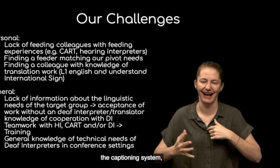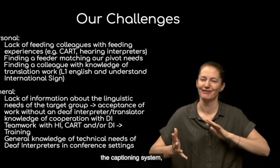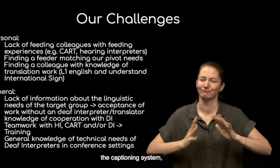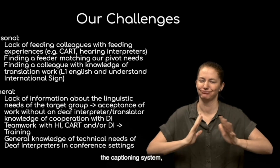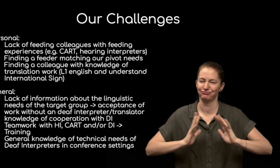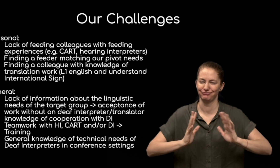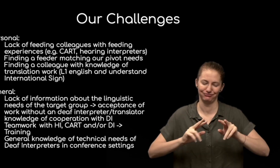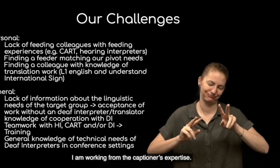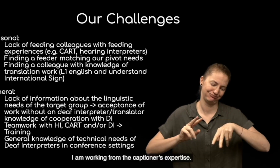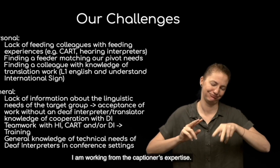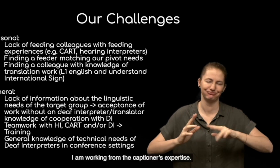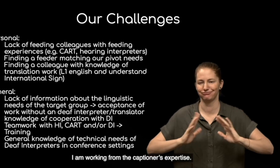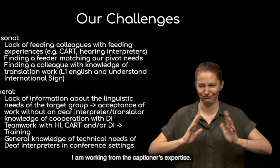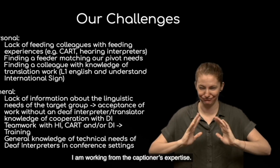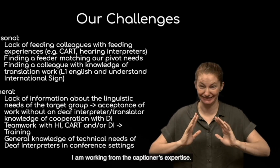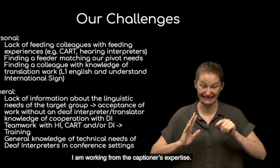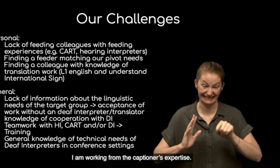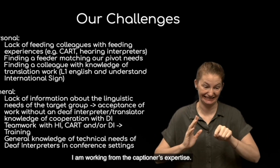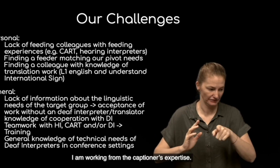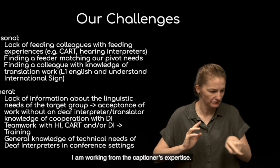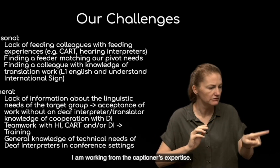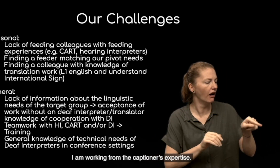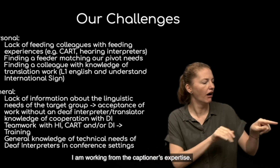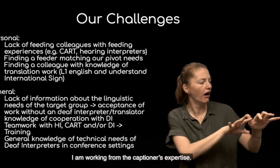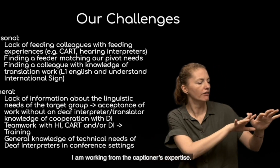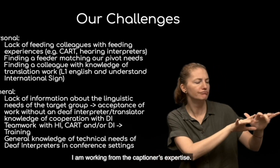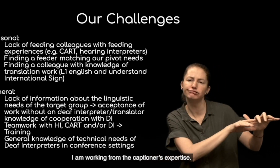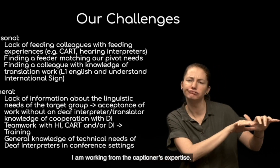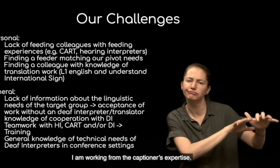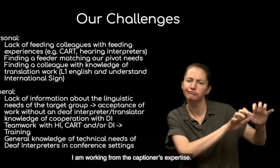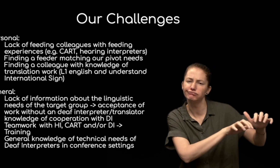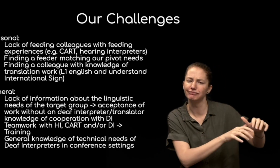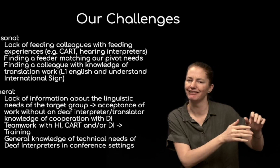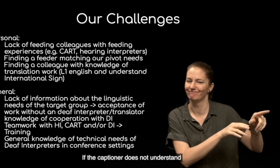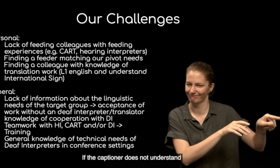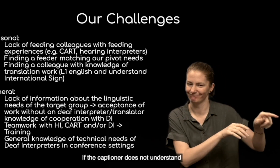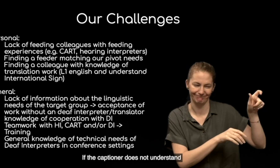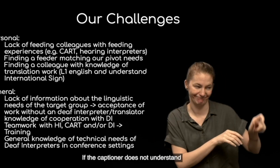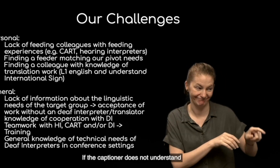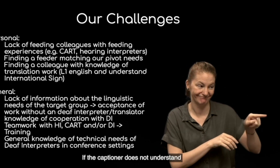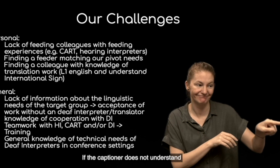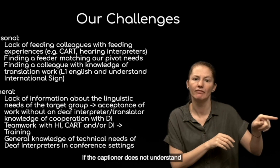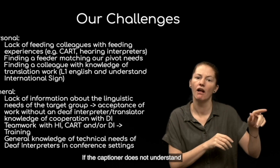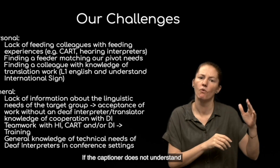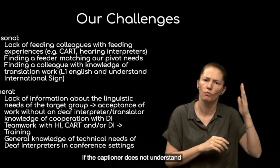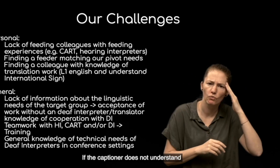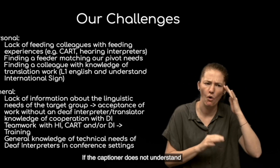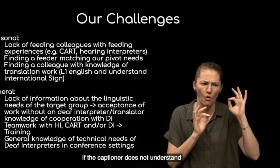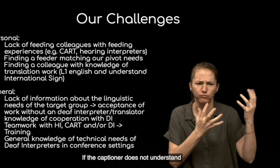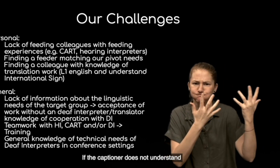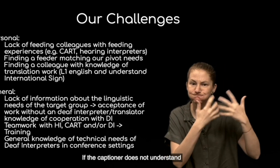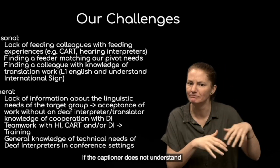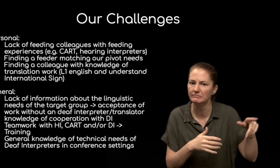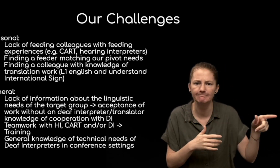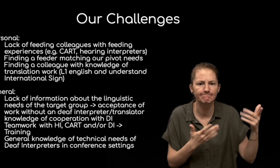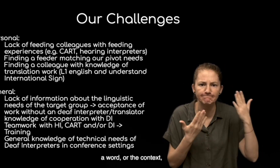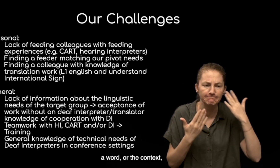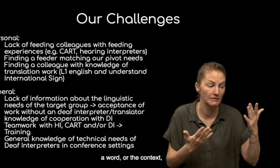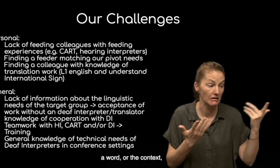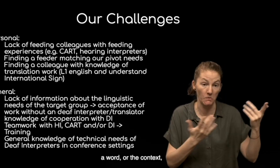captioning system, I am working from the captioner's expertise. If the captioner does not understand a word or the context,